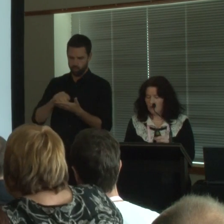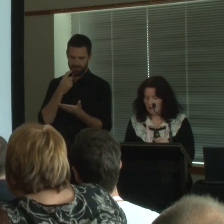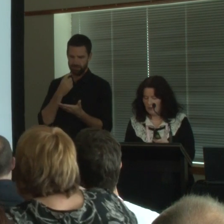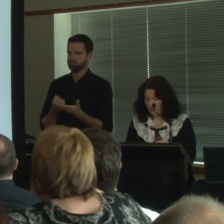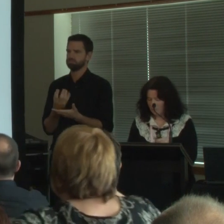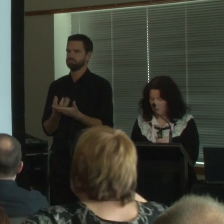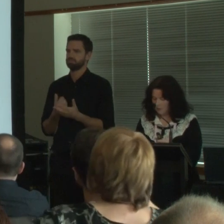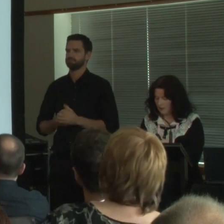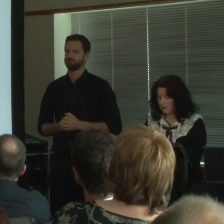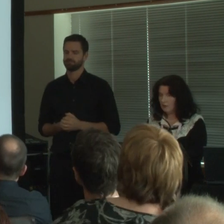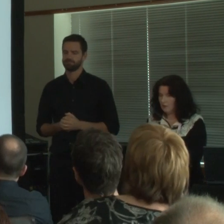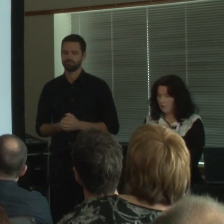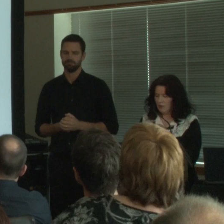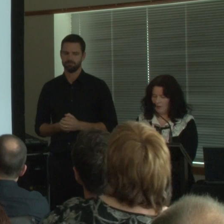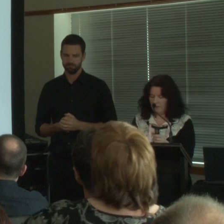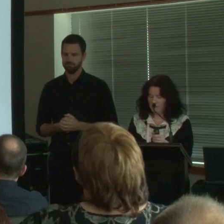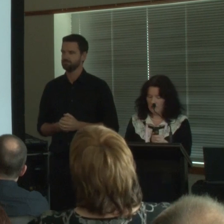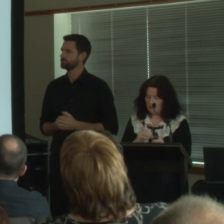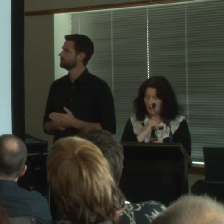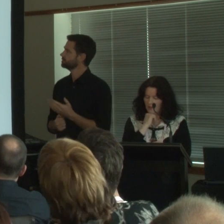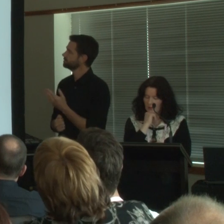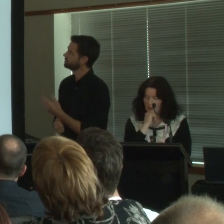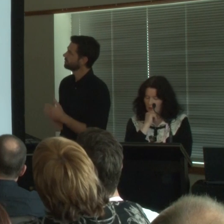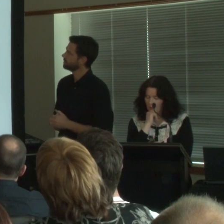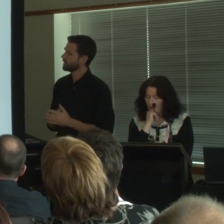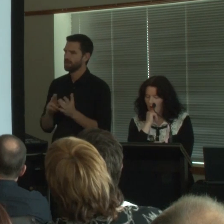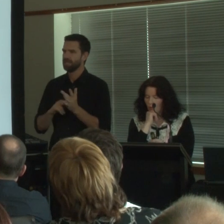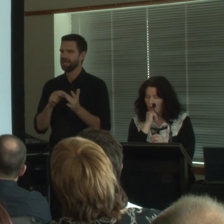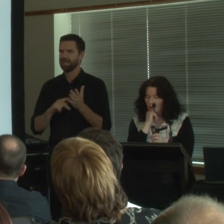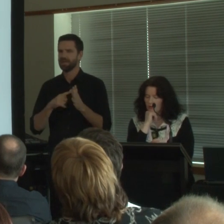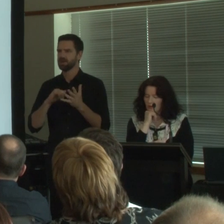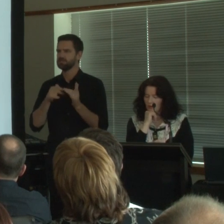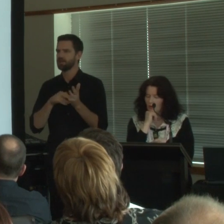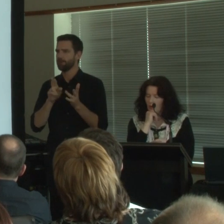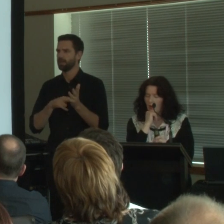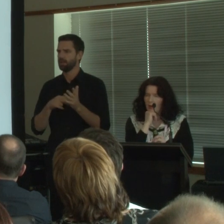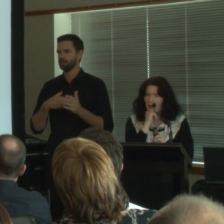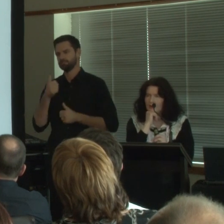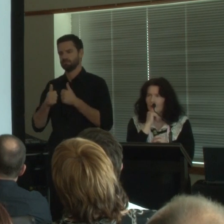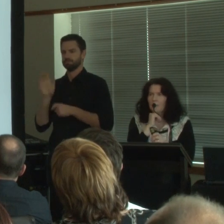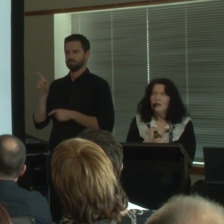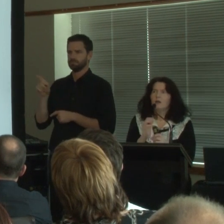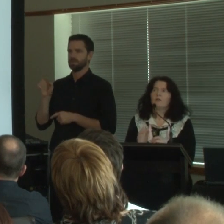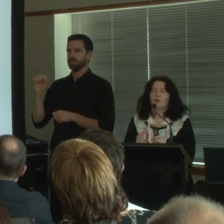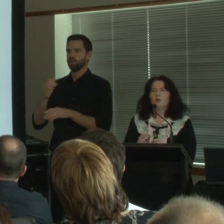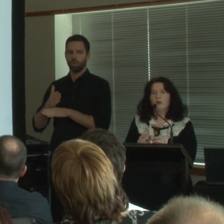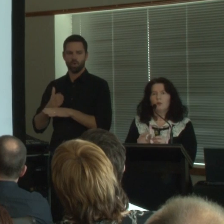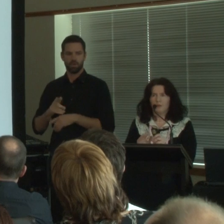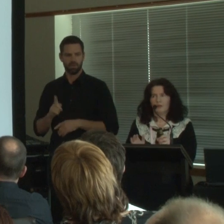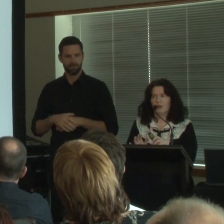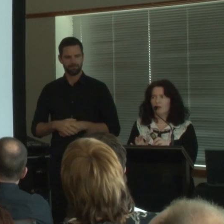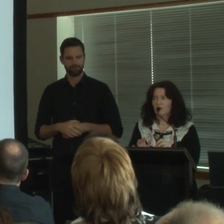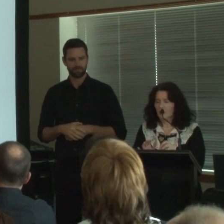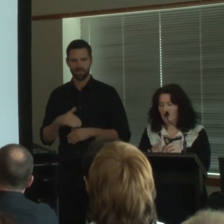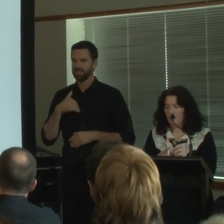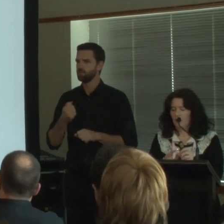we also looked at, and this is, again, Nina Simon, big fan of Nina Simon, we wanted to do something meaningful with